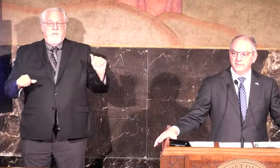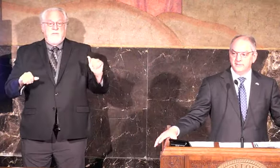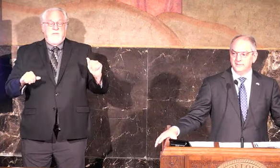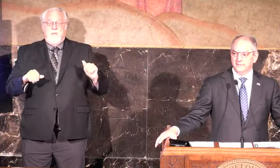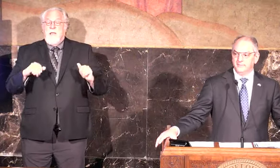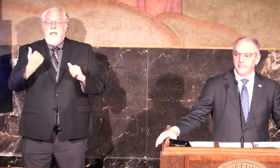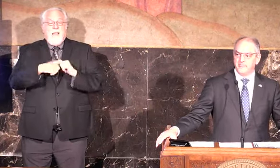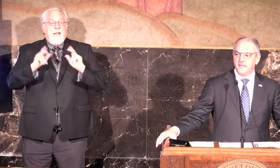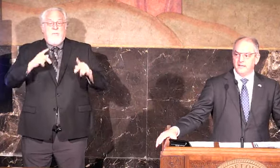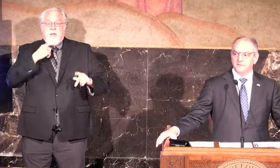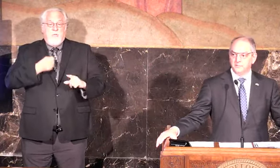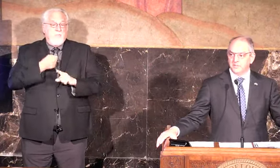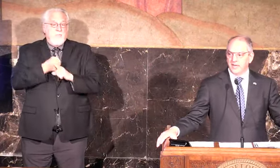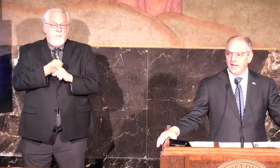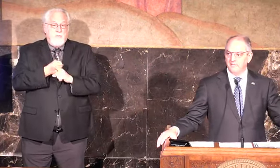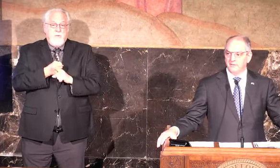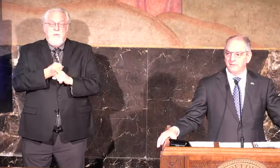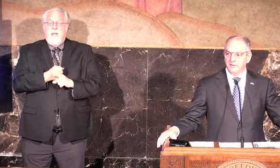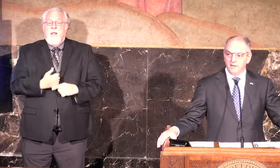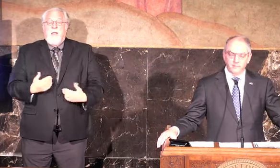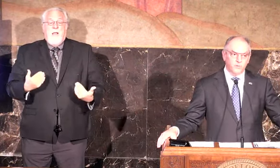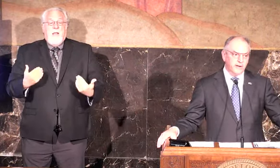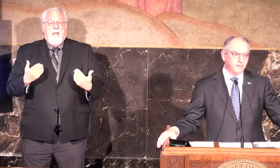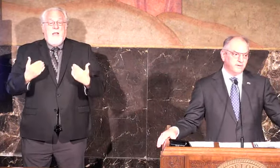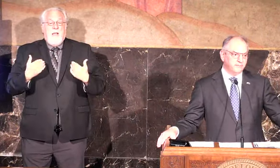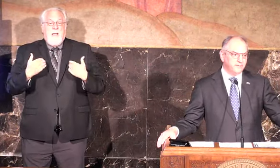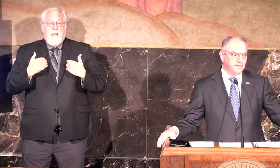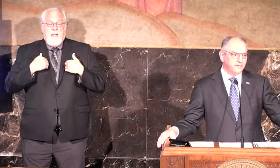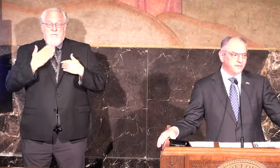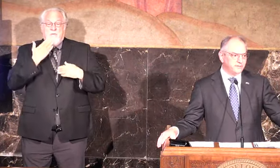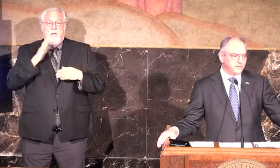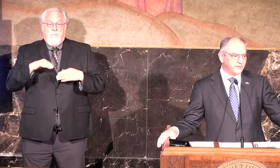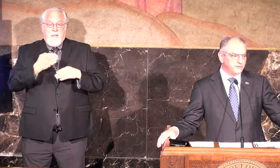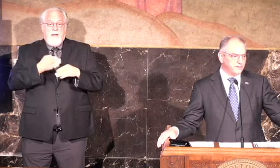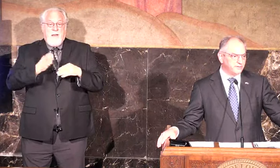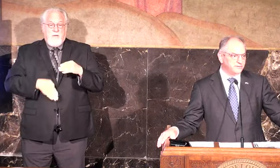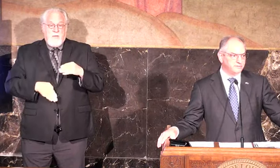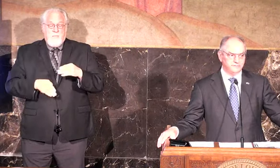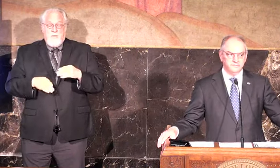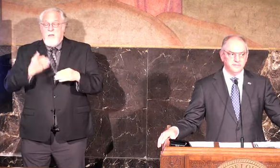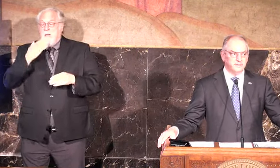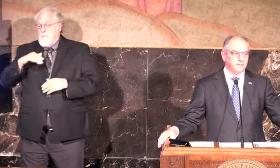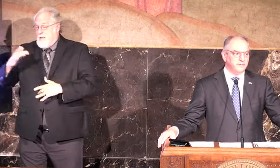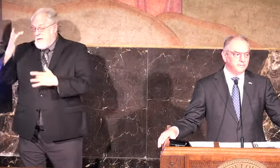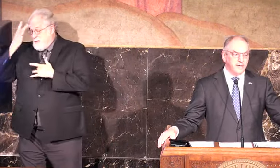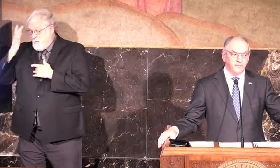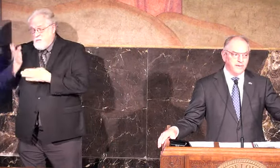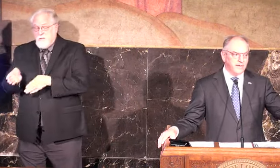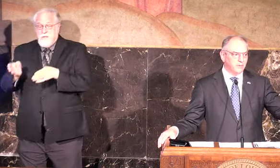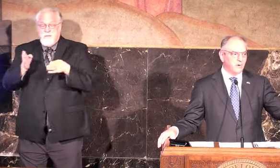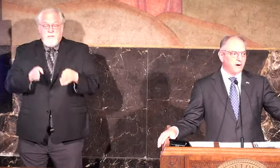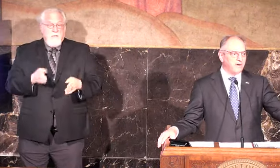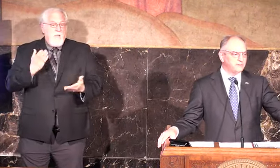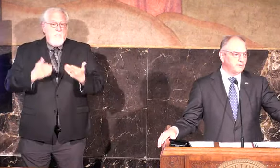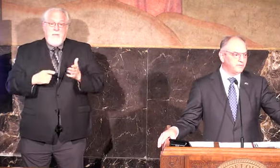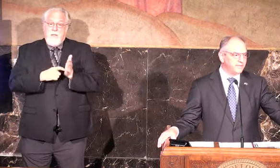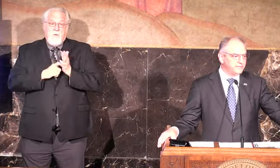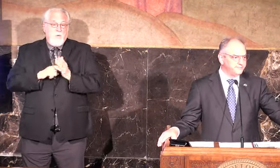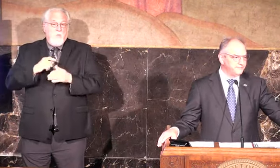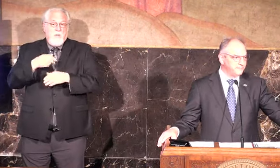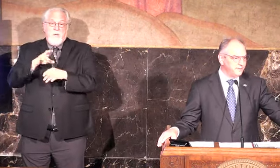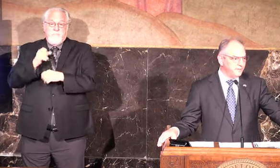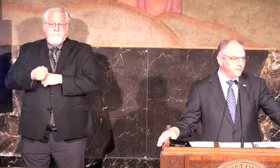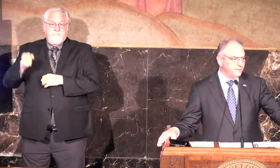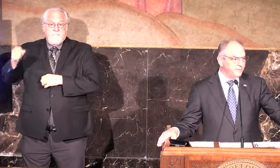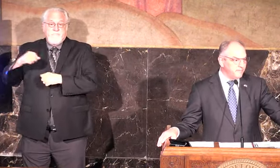who gets it is subject to having a poor outcome, either a serious illness, may or may not require